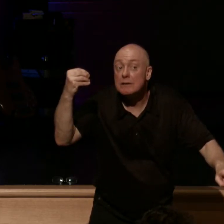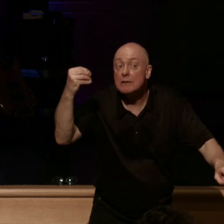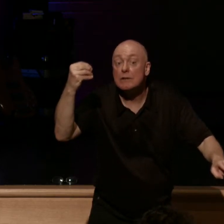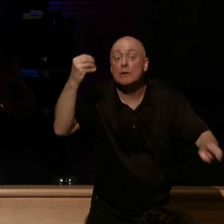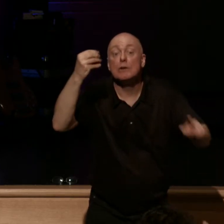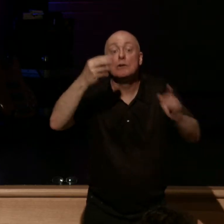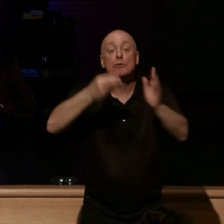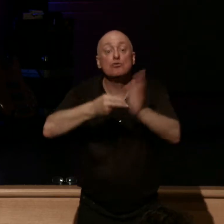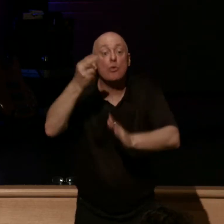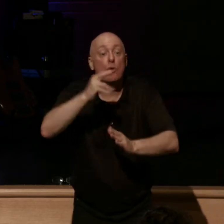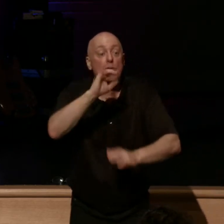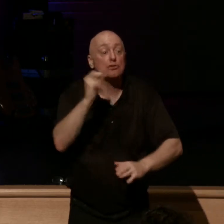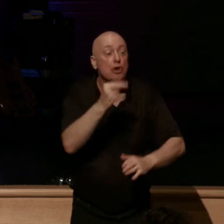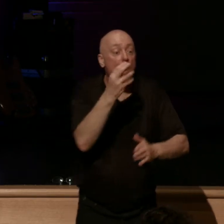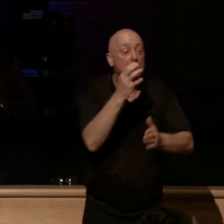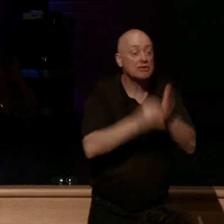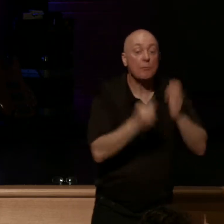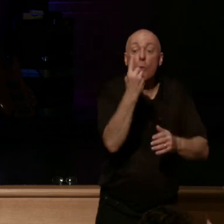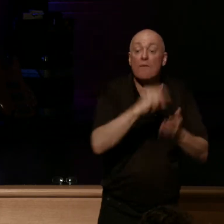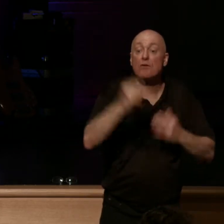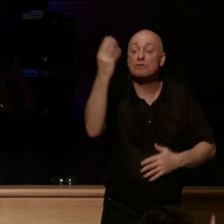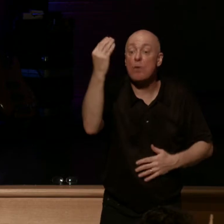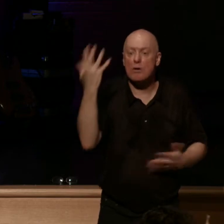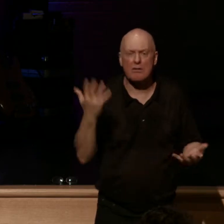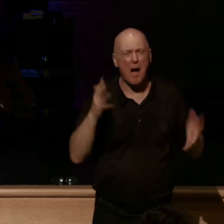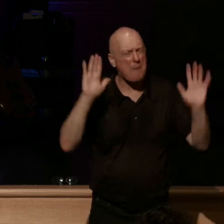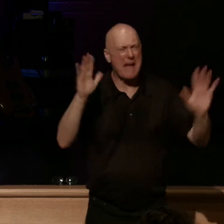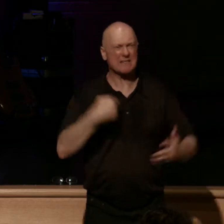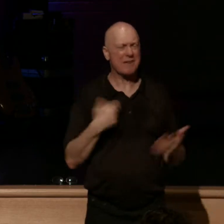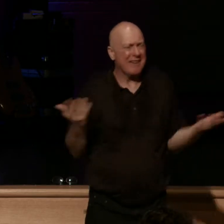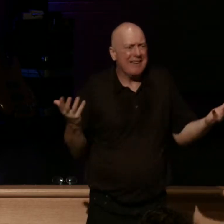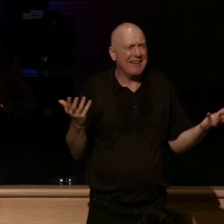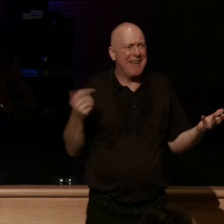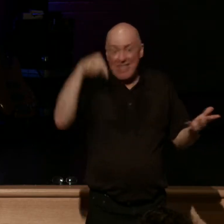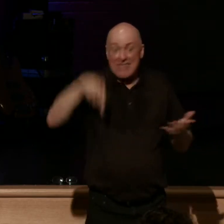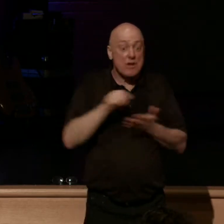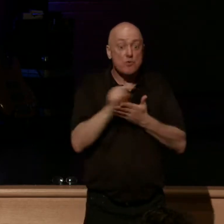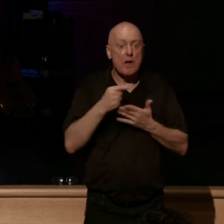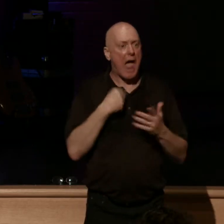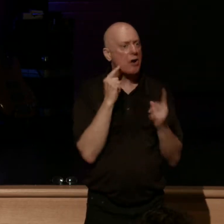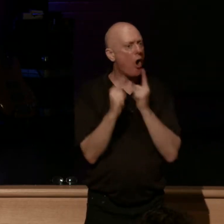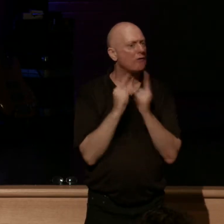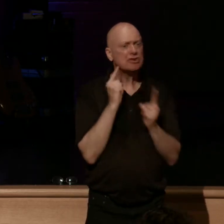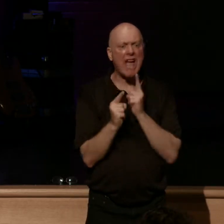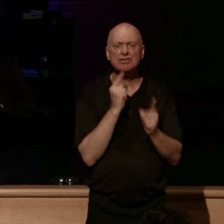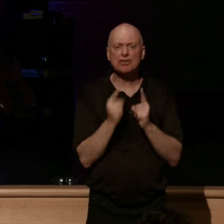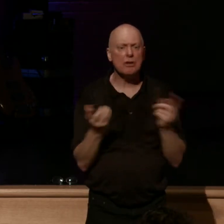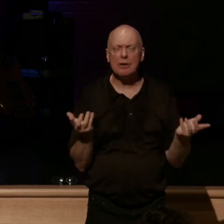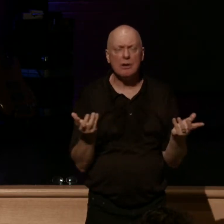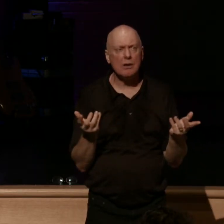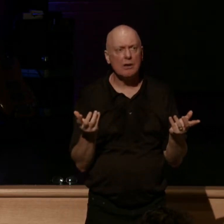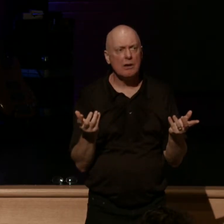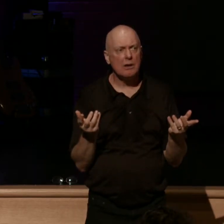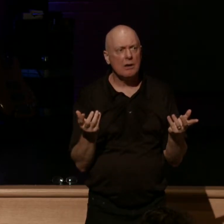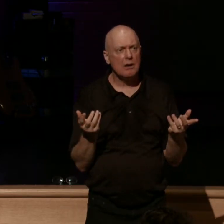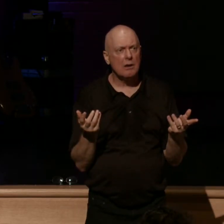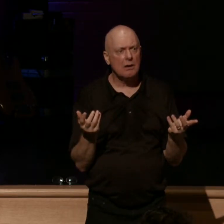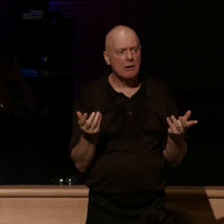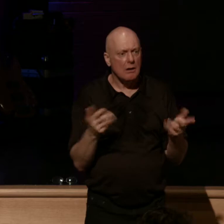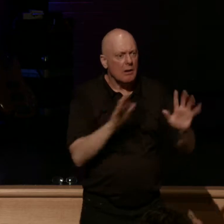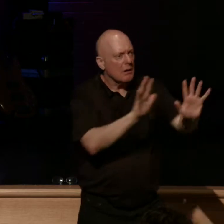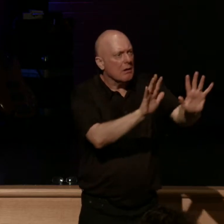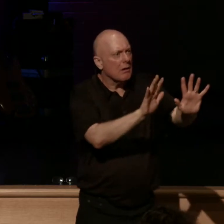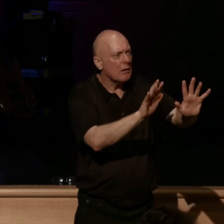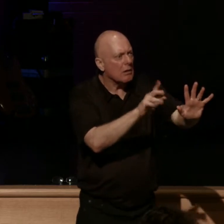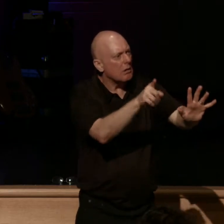truth? John 1:14. That always amazes me. I just, even this week, conversations and love the emphasis on people